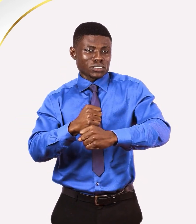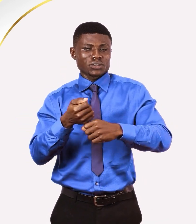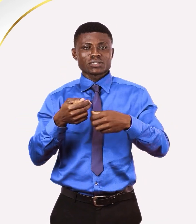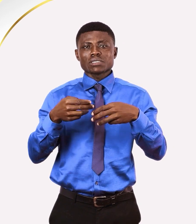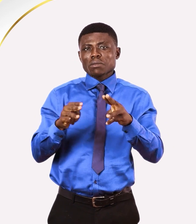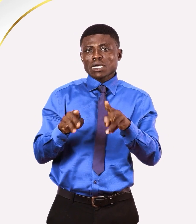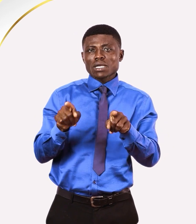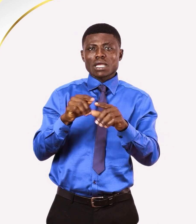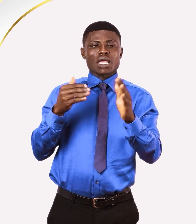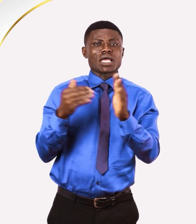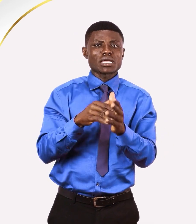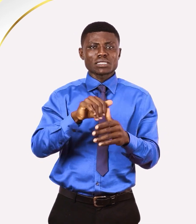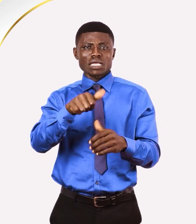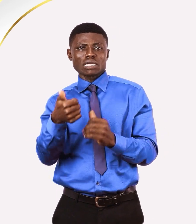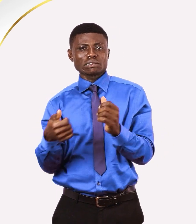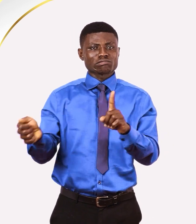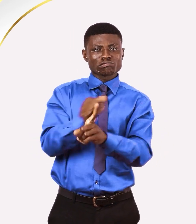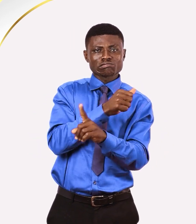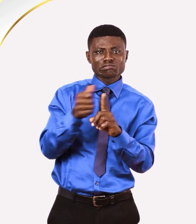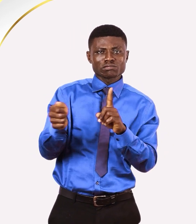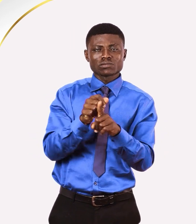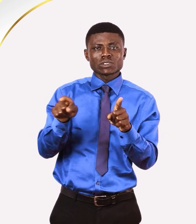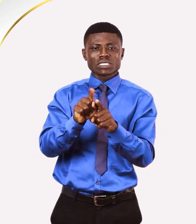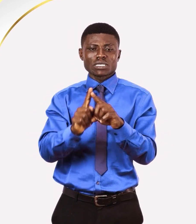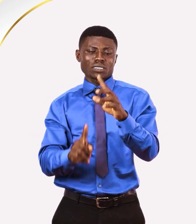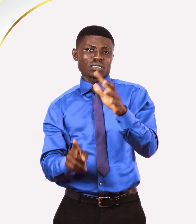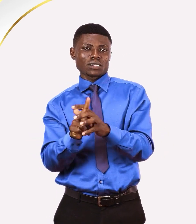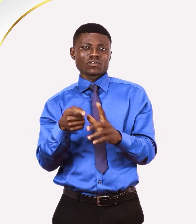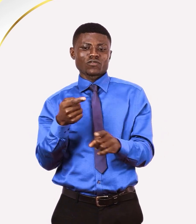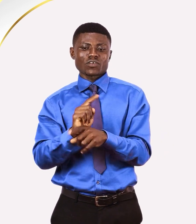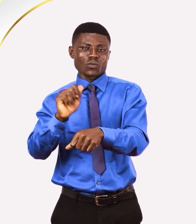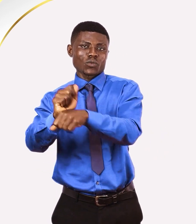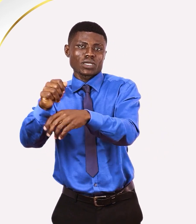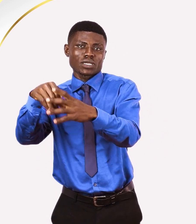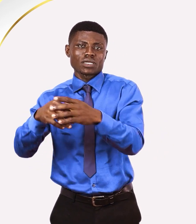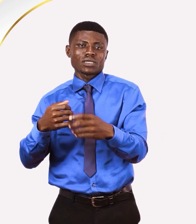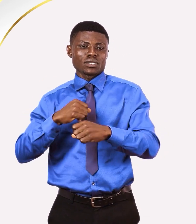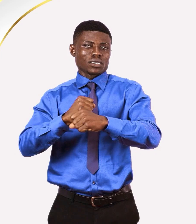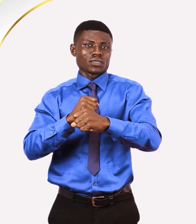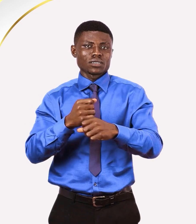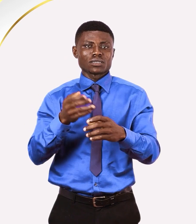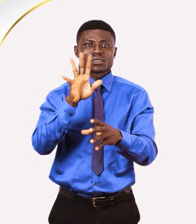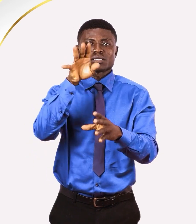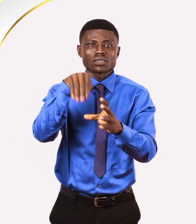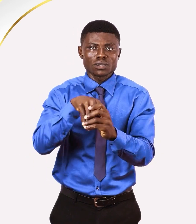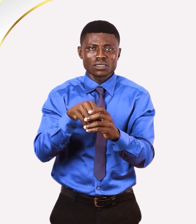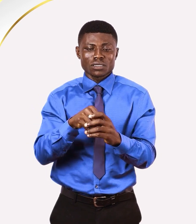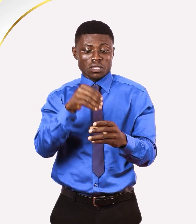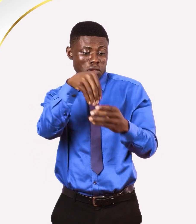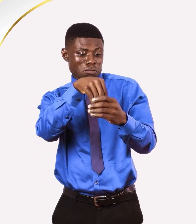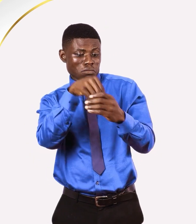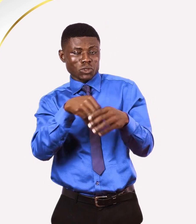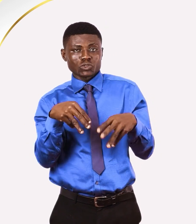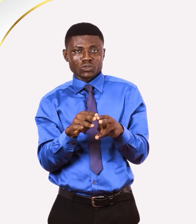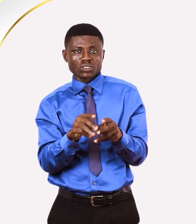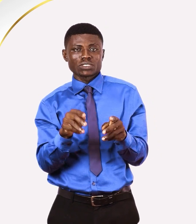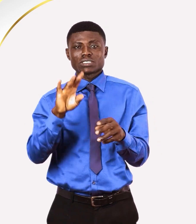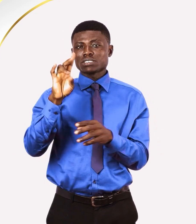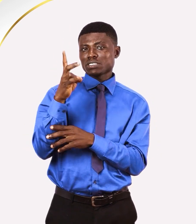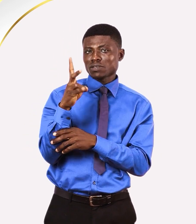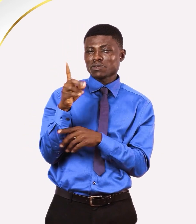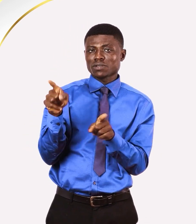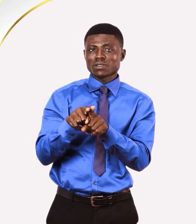market against any abuses arising from dealing in securities, including insider trading.